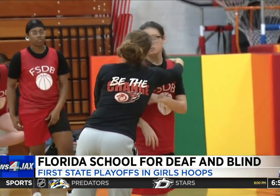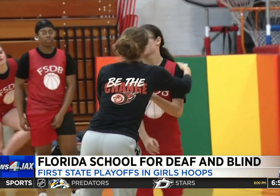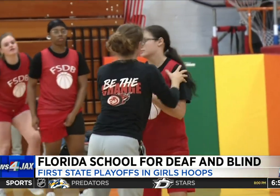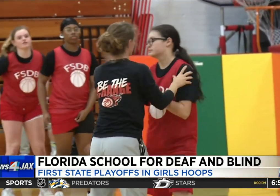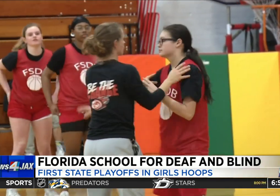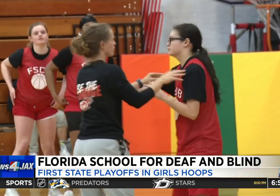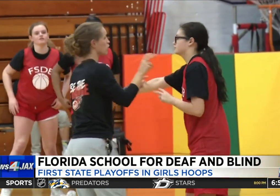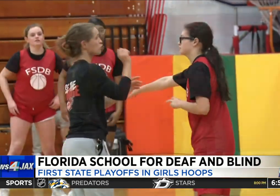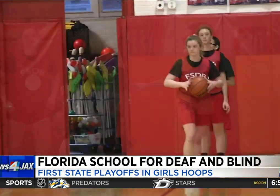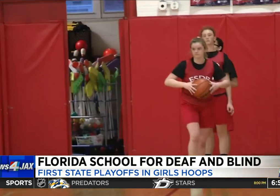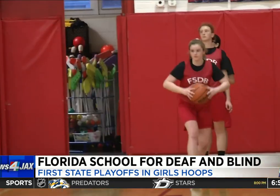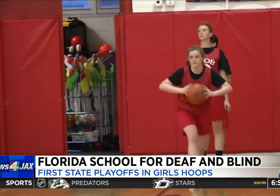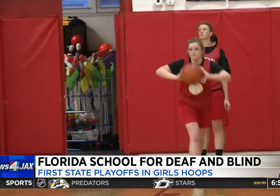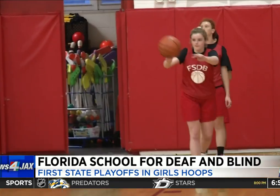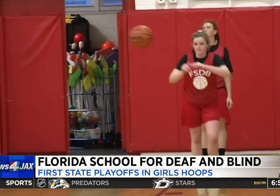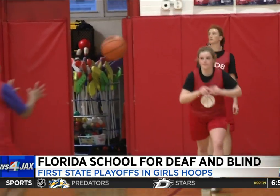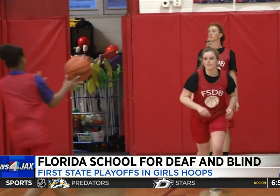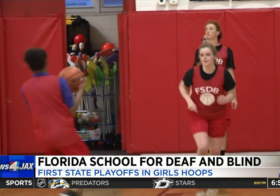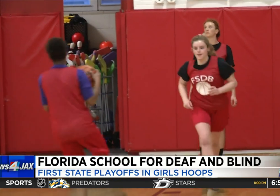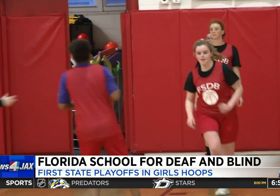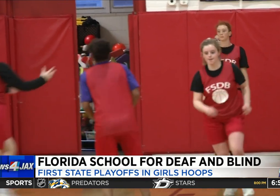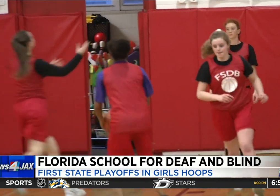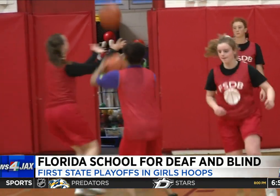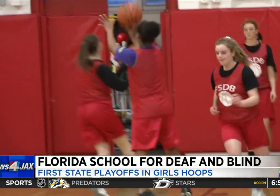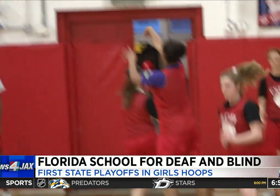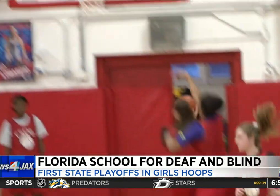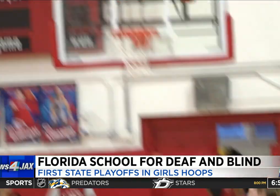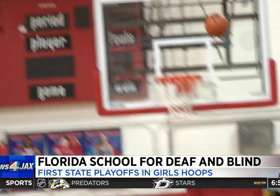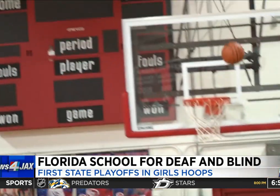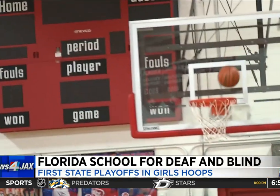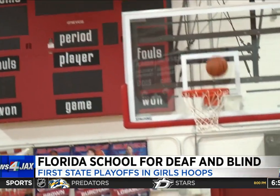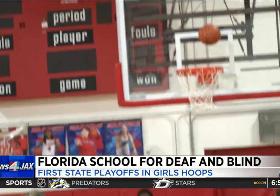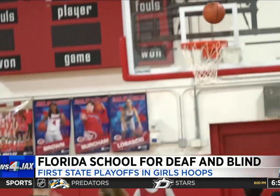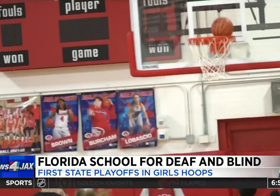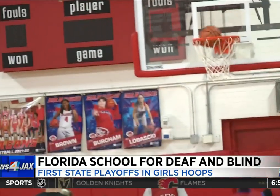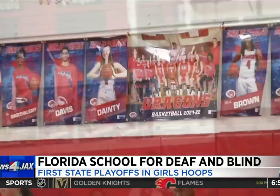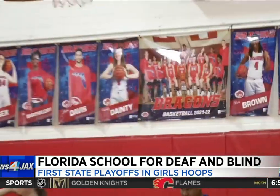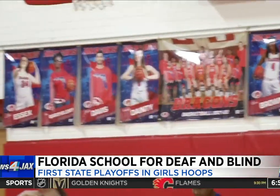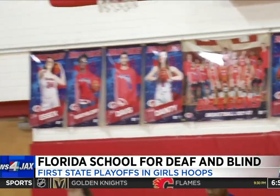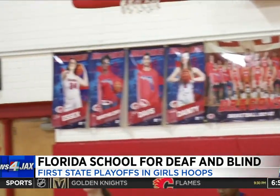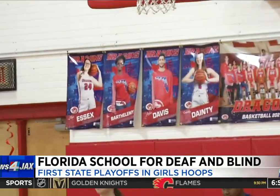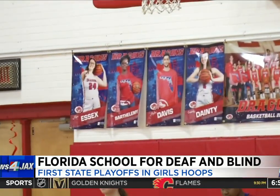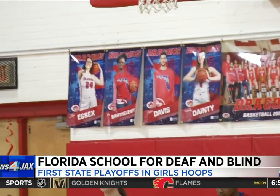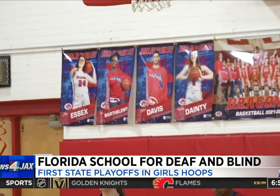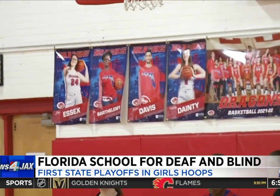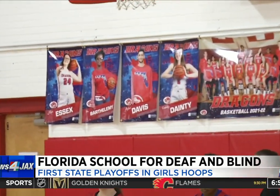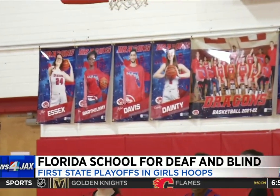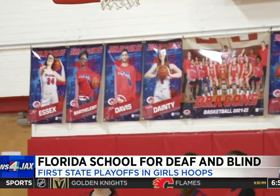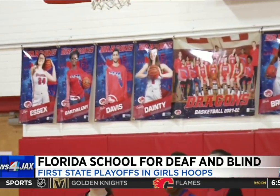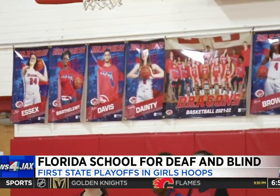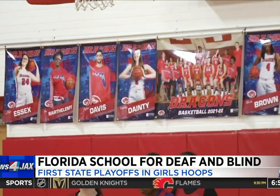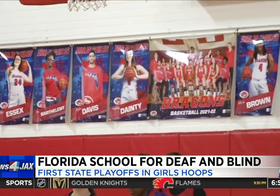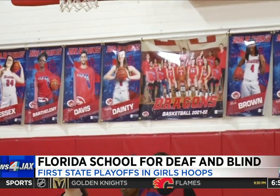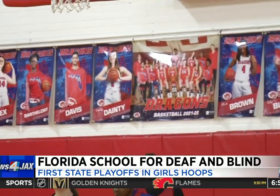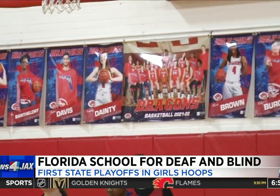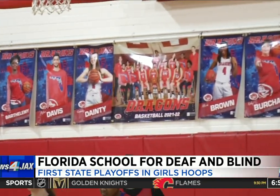night they face Florida High in a first round matchup. It's a tough one against the top seed, but this team has already accomplished so much.